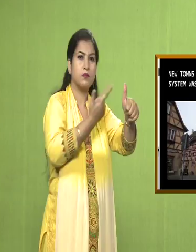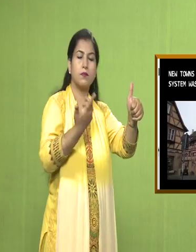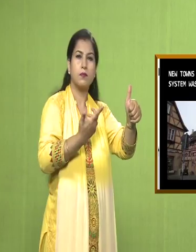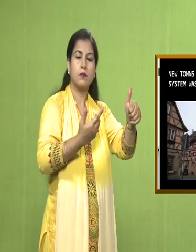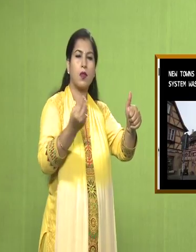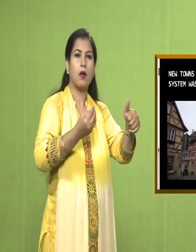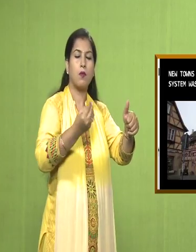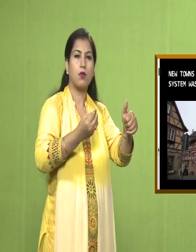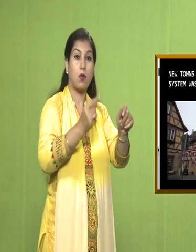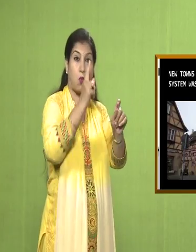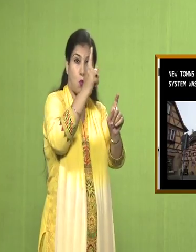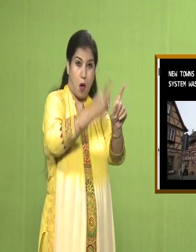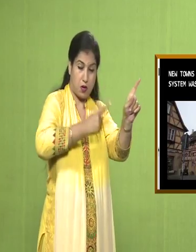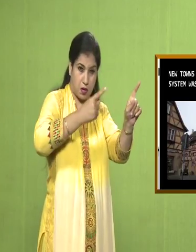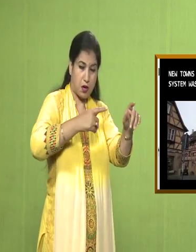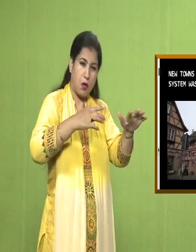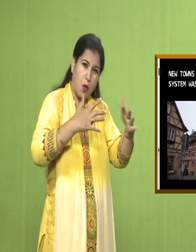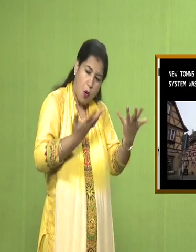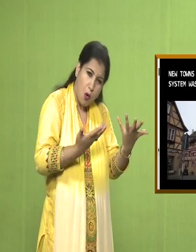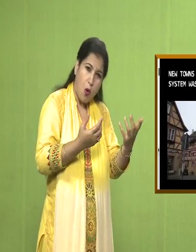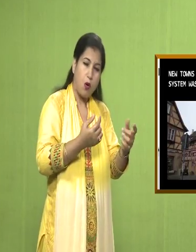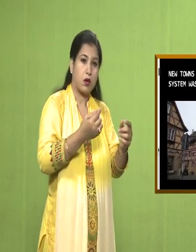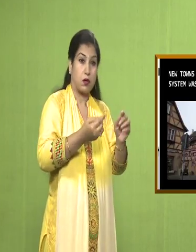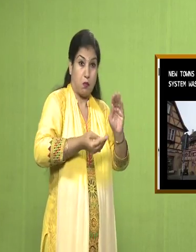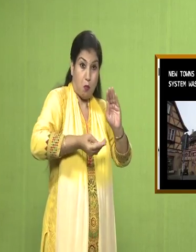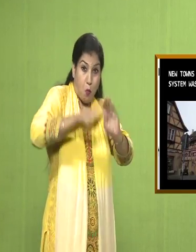farm of his master for more than 1 year.